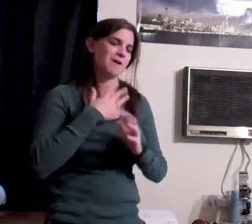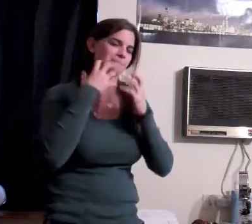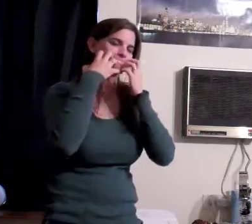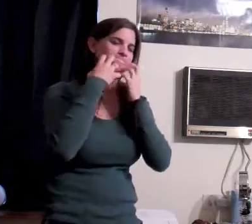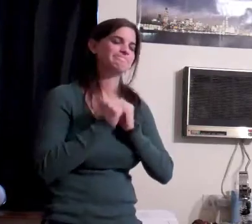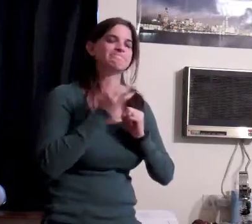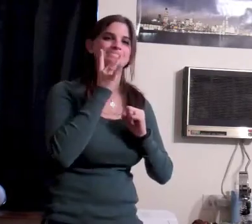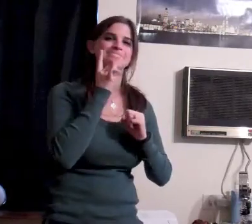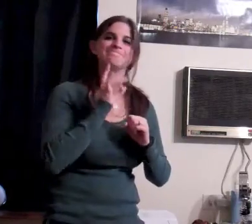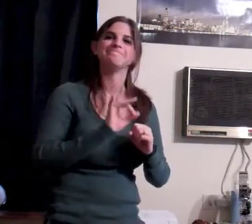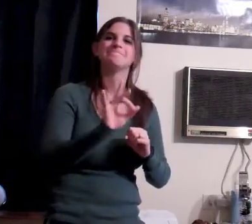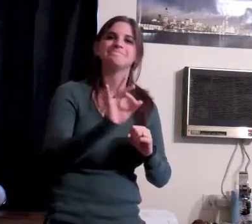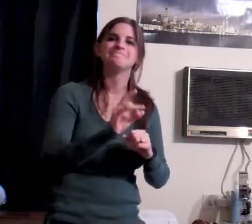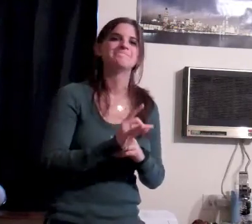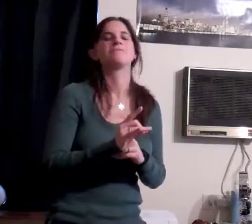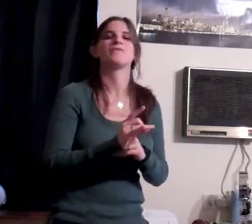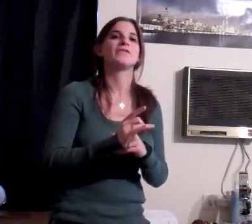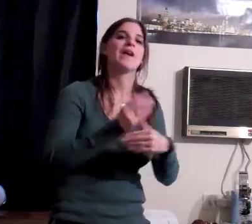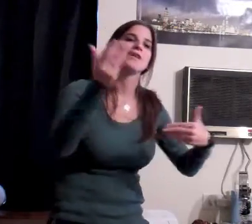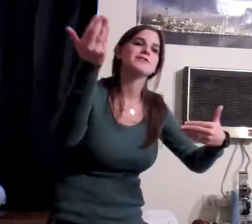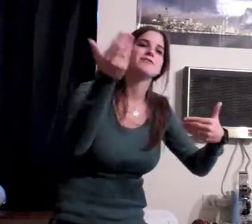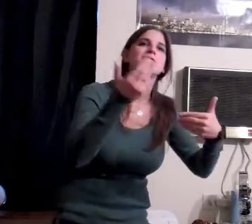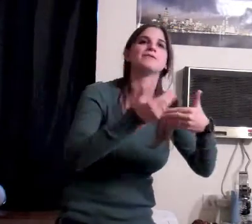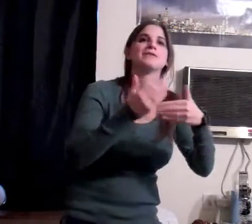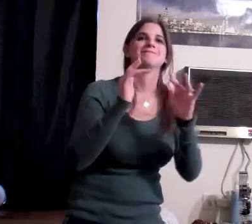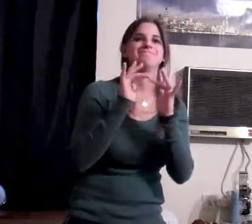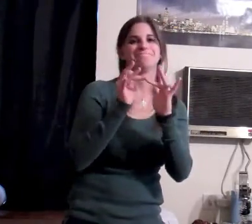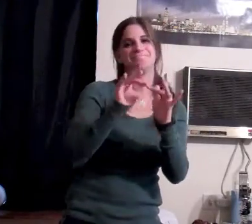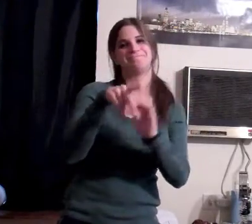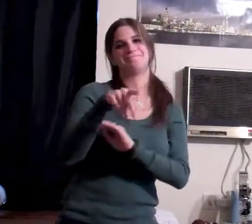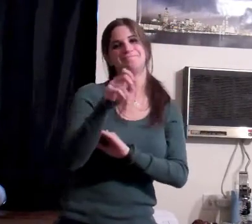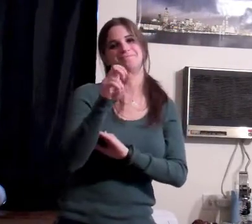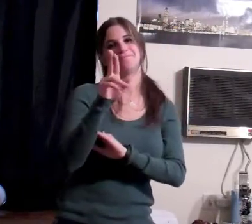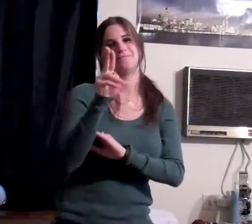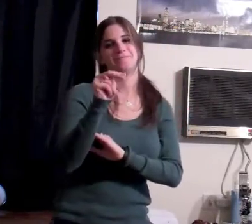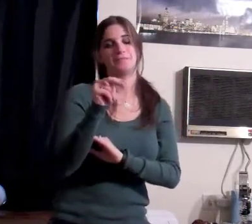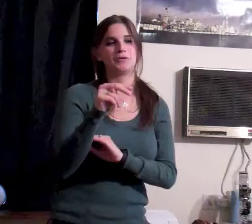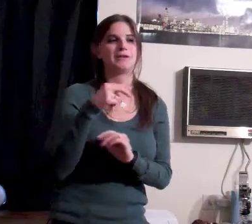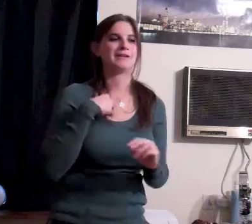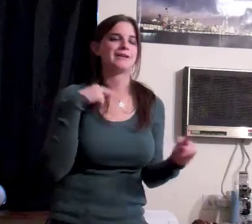into internet porn. And I looked into this trusting, loving face, and I